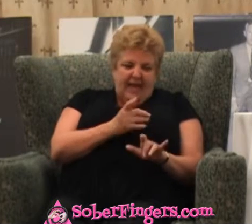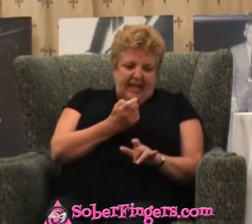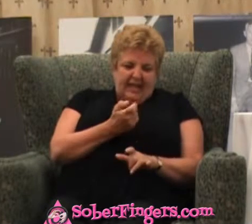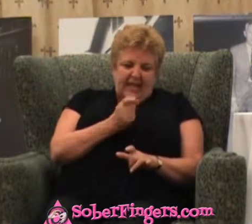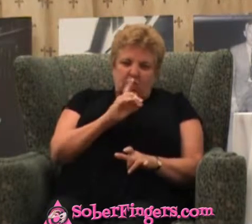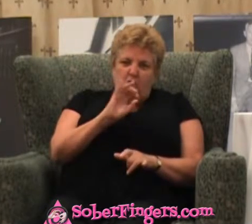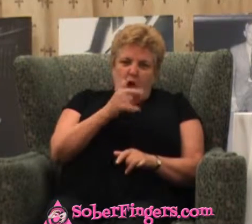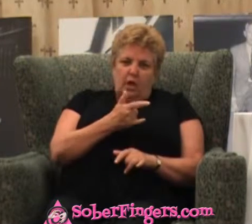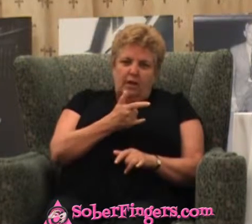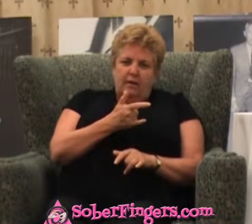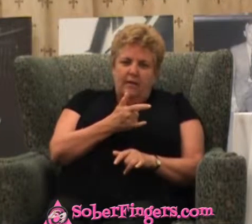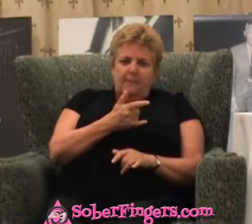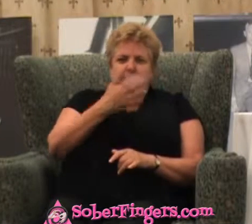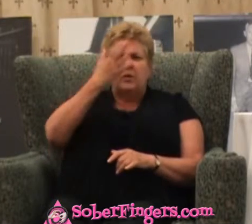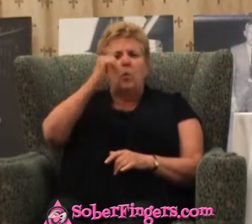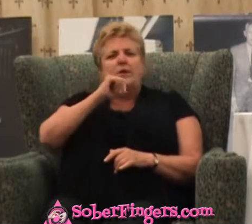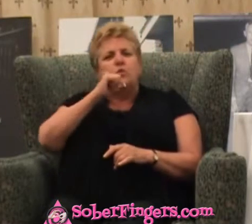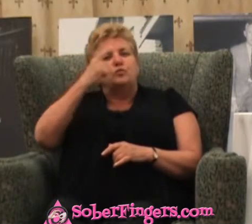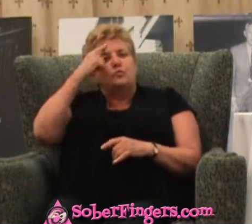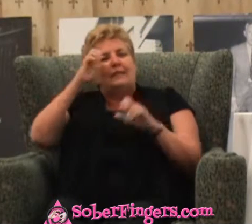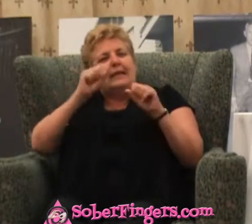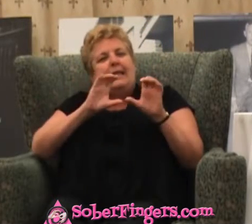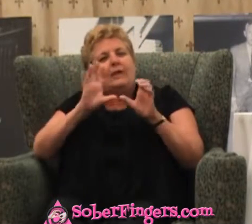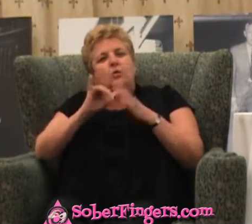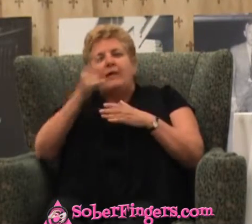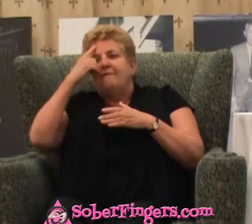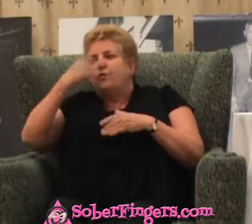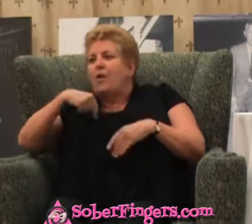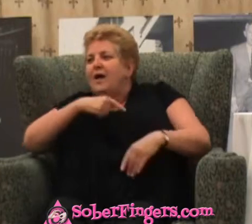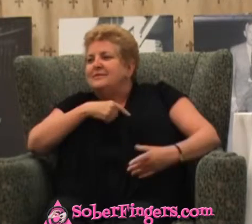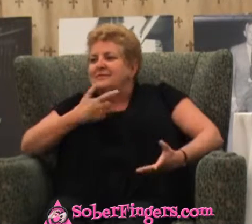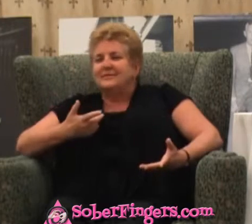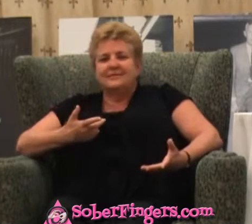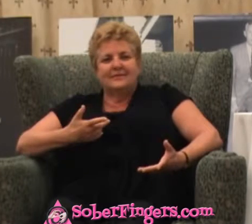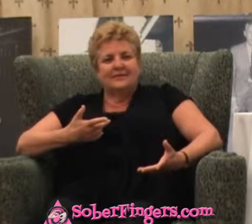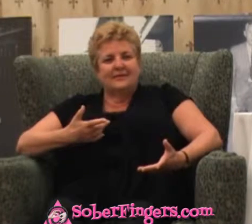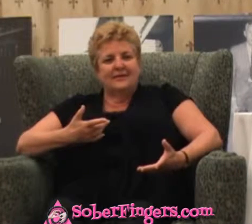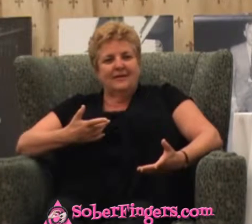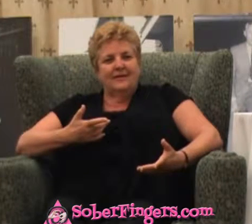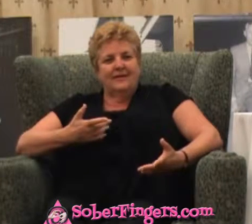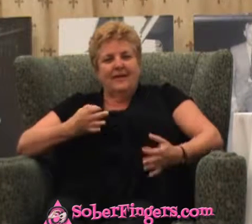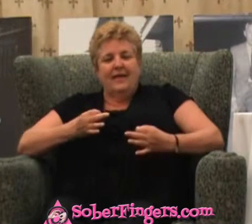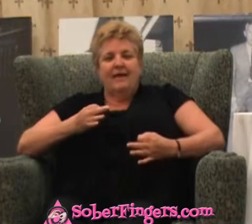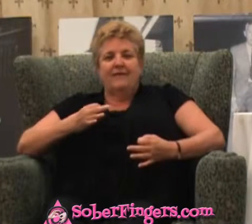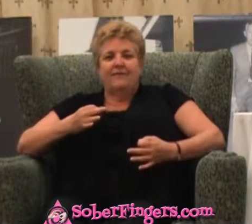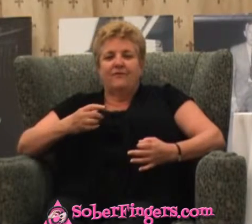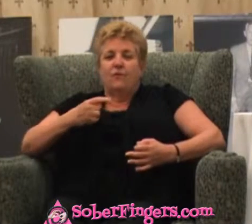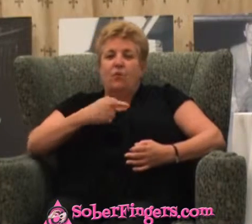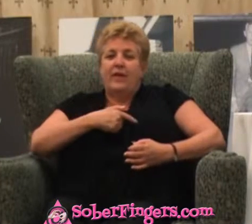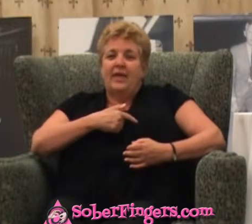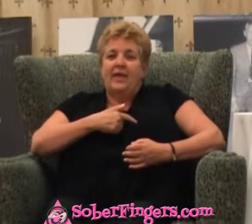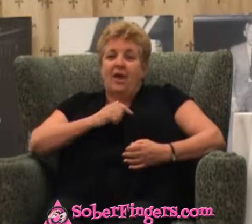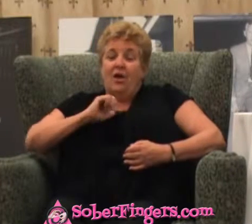not going to do for us? If we were not ourselves unwanted,